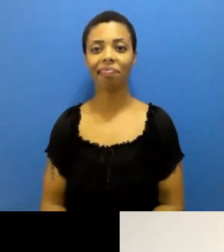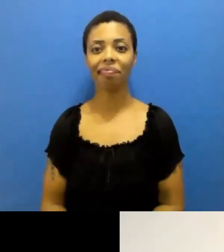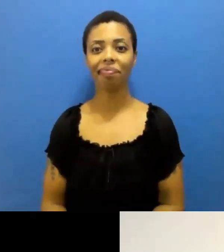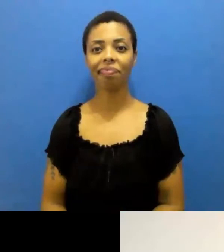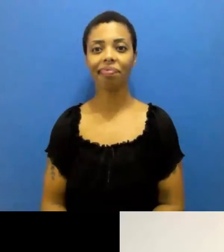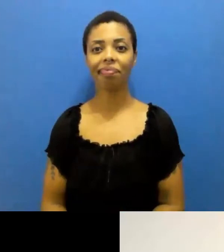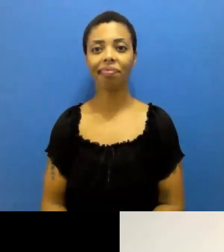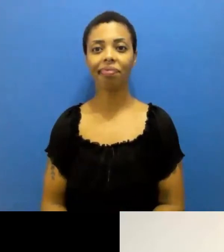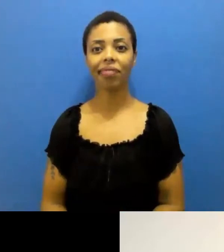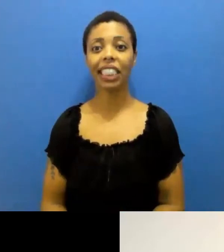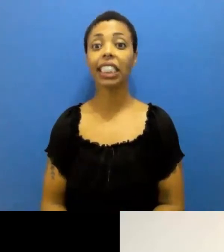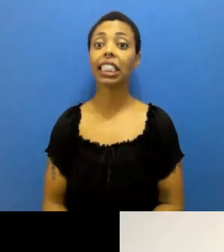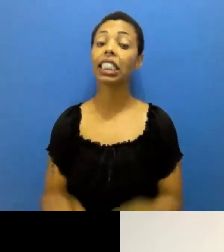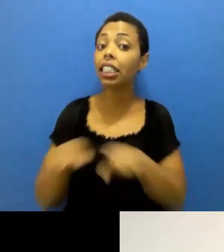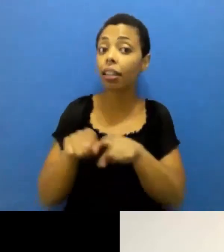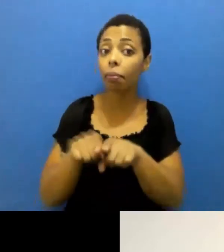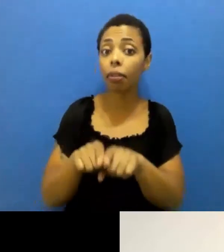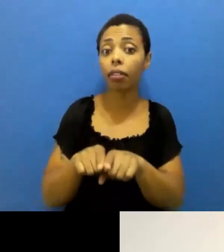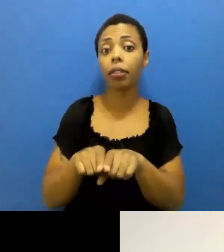And I think